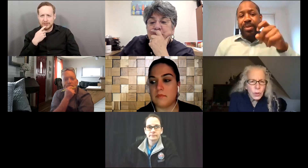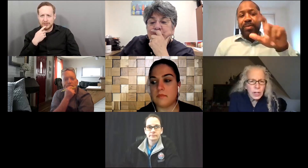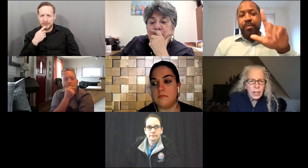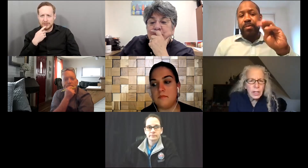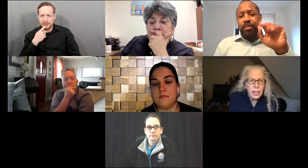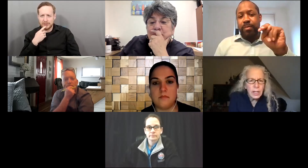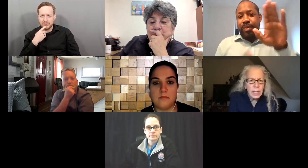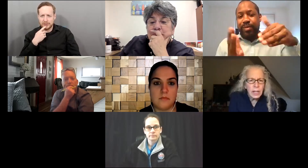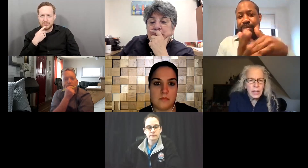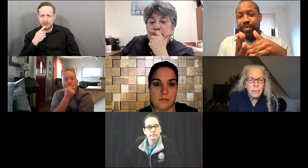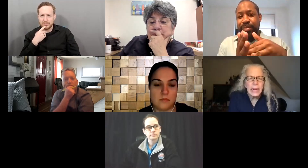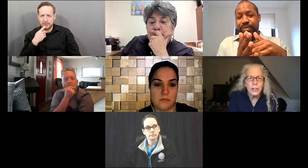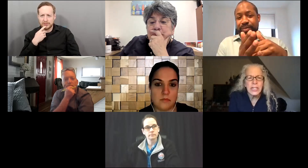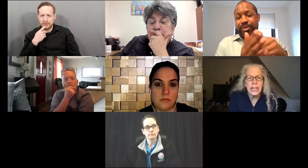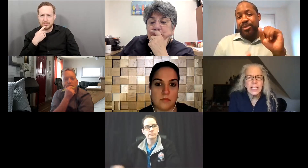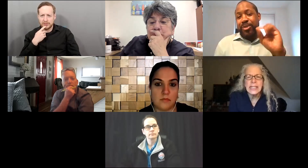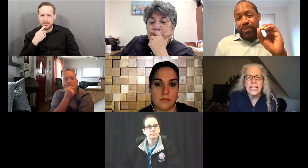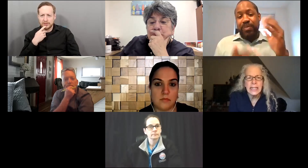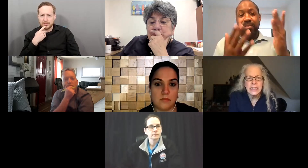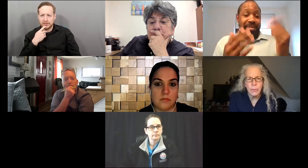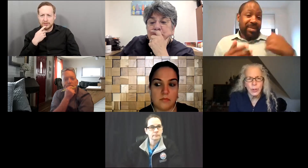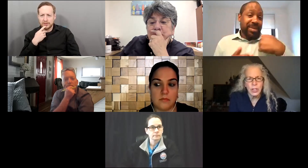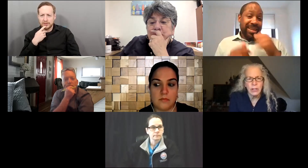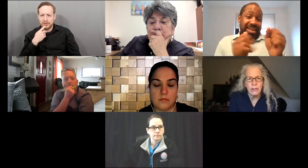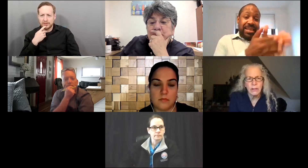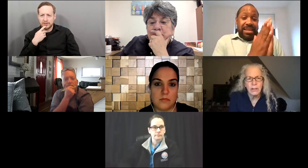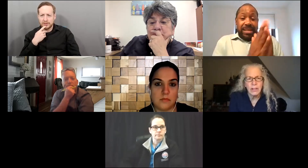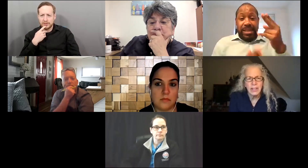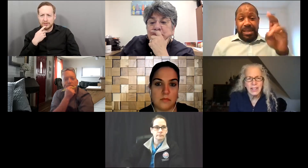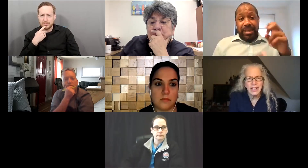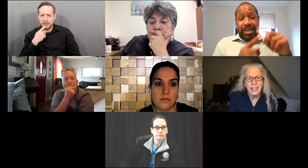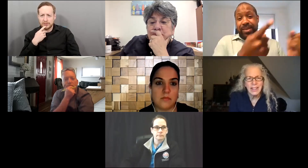Ernesto. My understanding is he's the person.